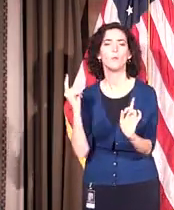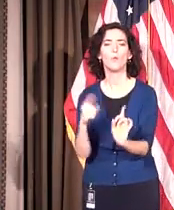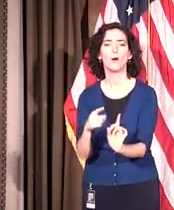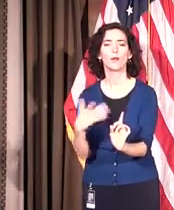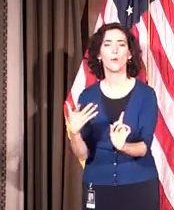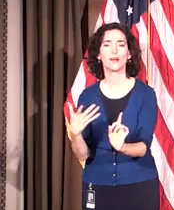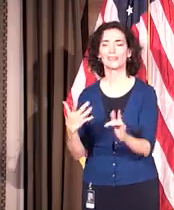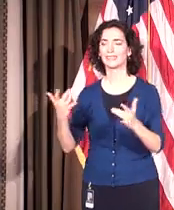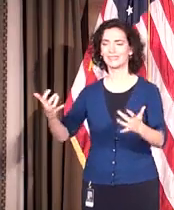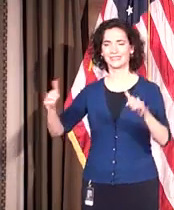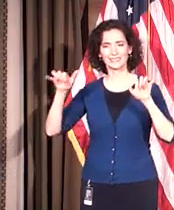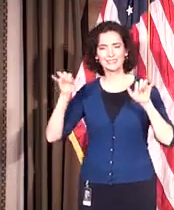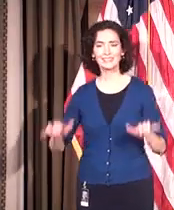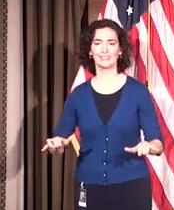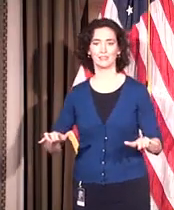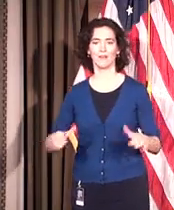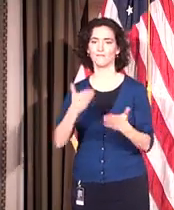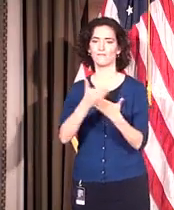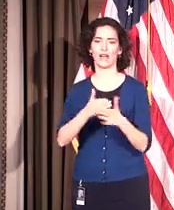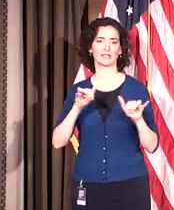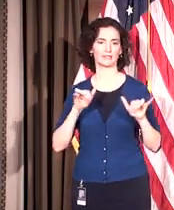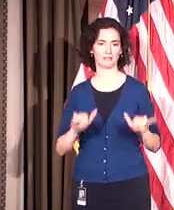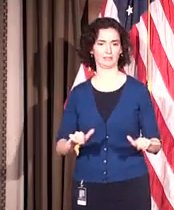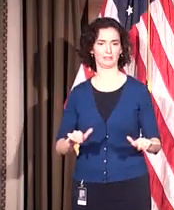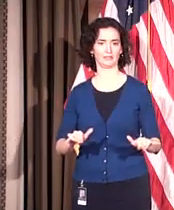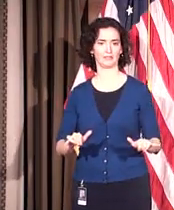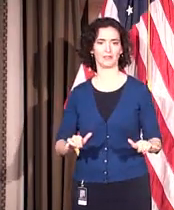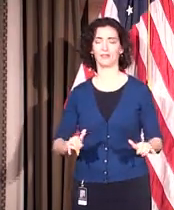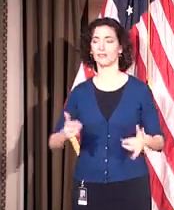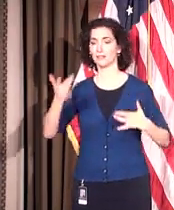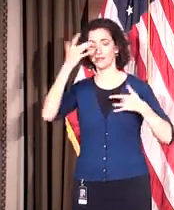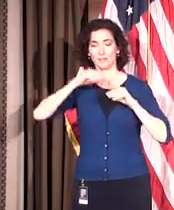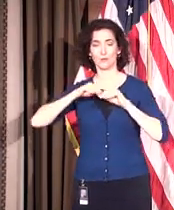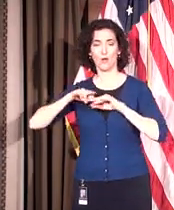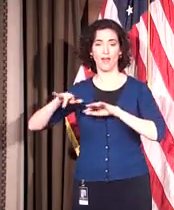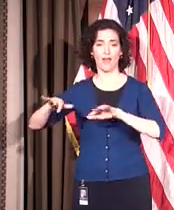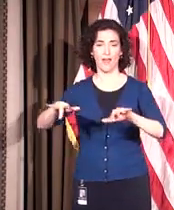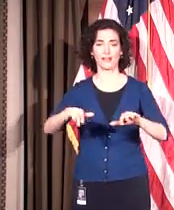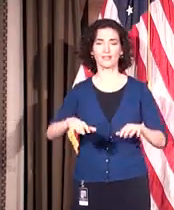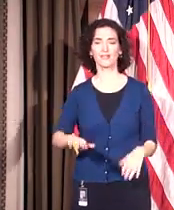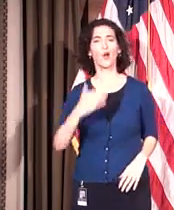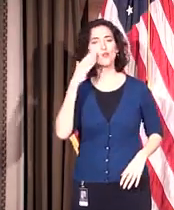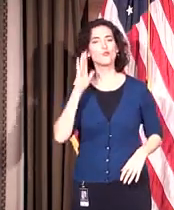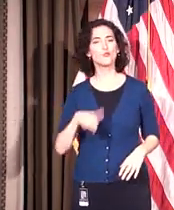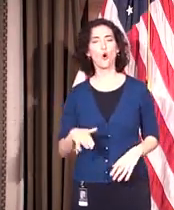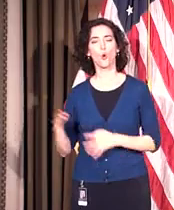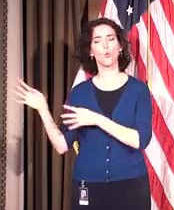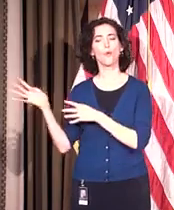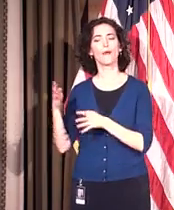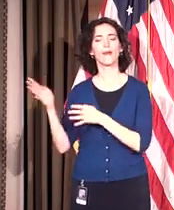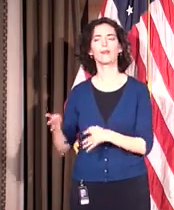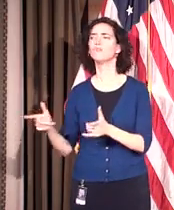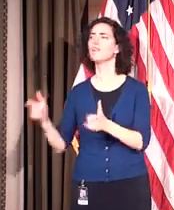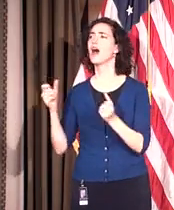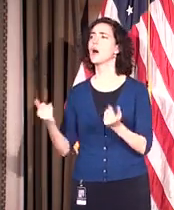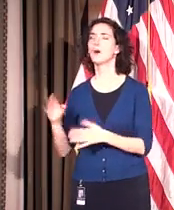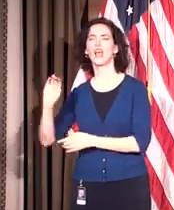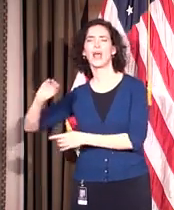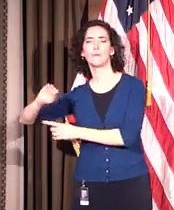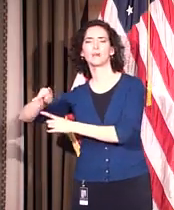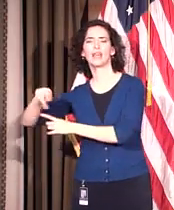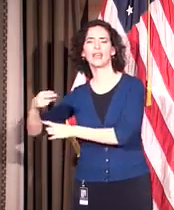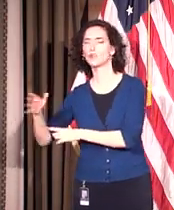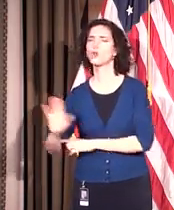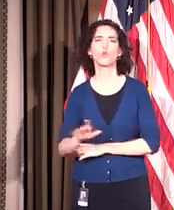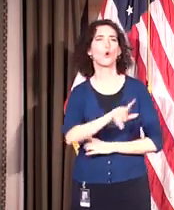not changed and is actually worsening. You can measure wind speed by miles per hour or kilometers, but